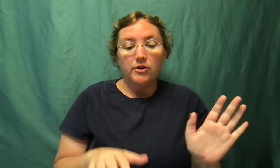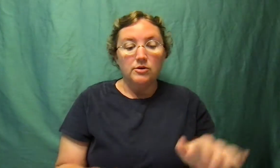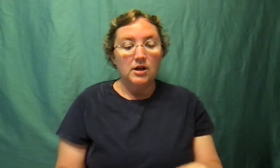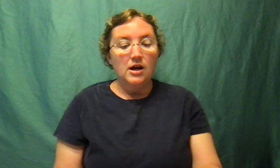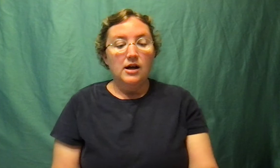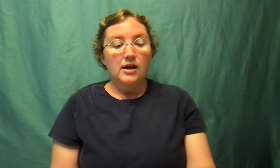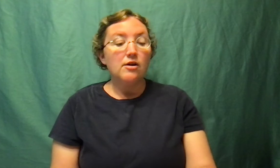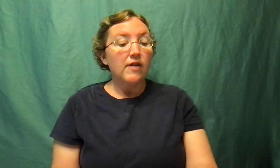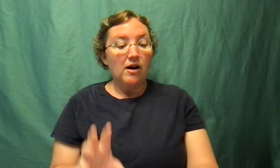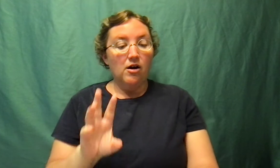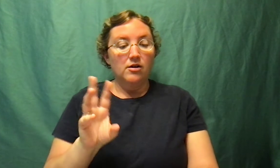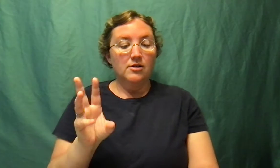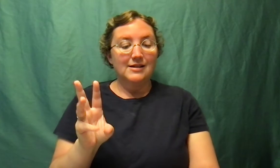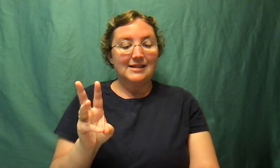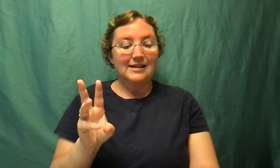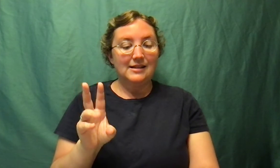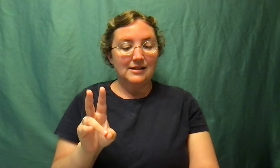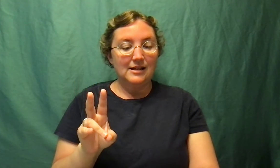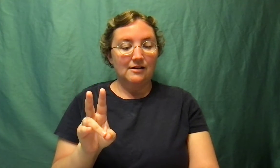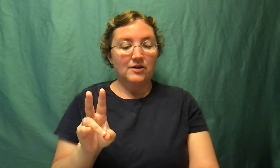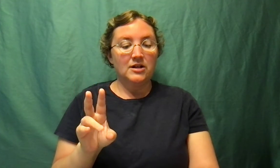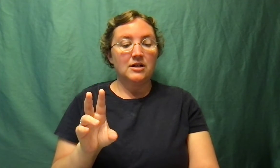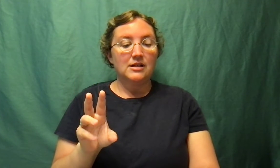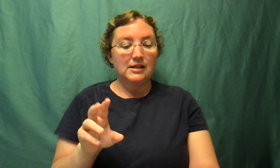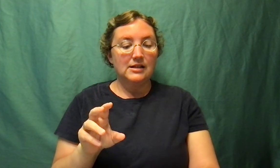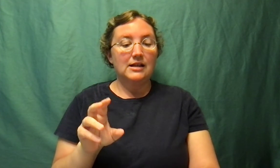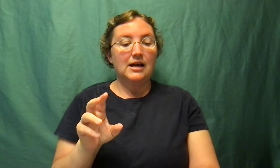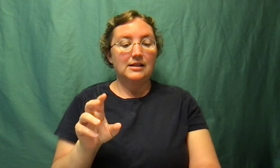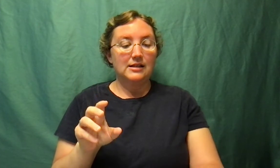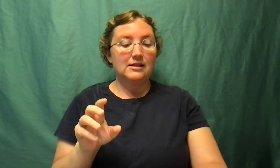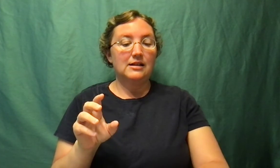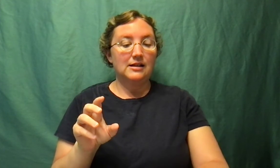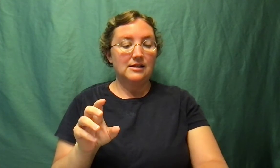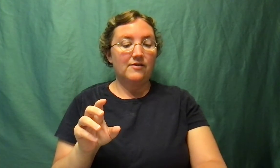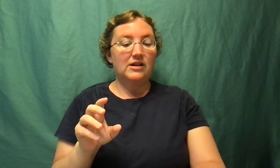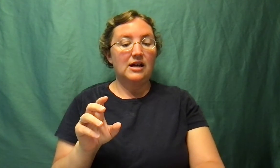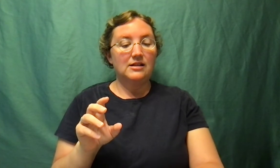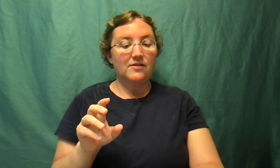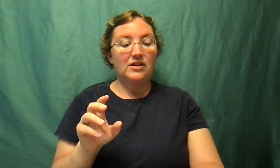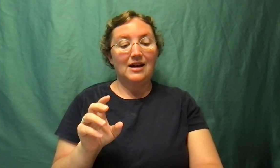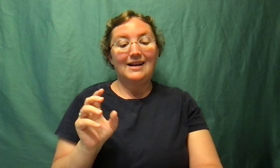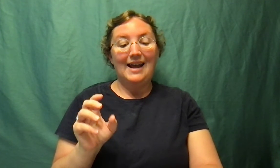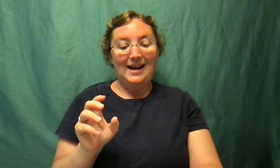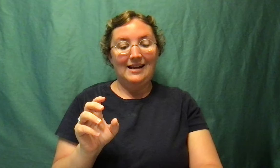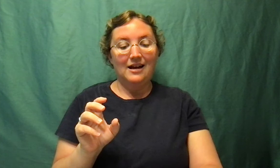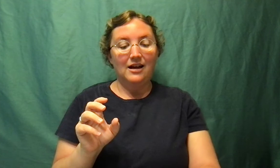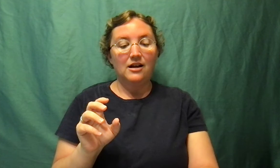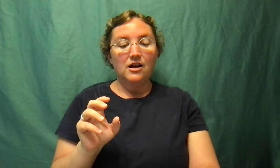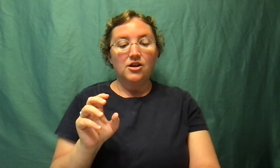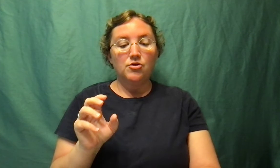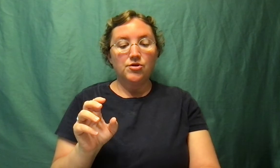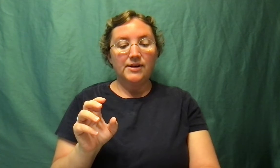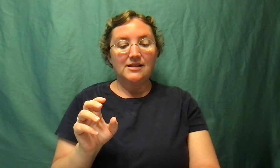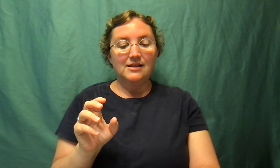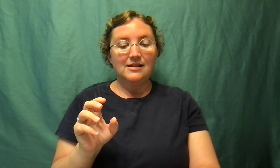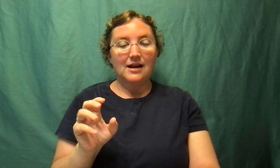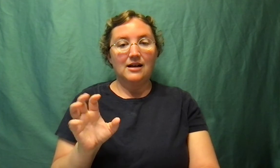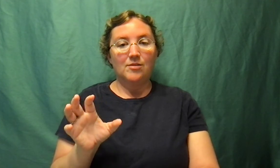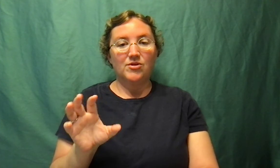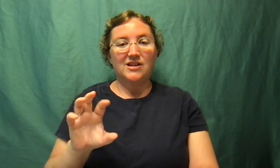confused. Here they are: 67, 68, 69, 78, 79, and 89. You twist the second number to the